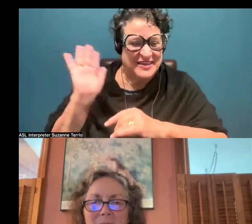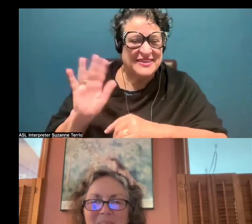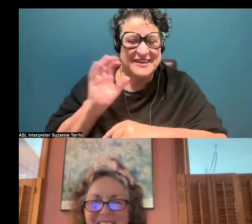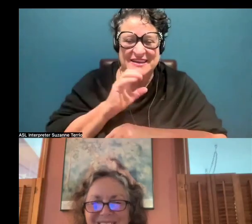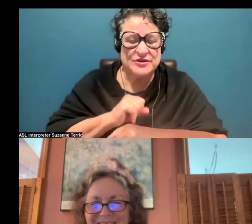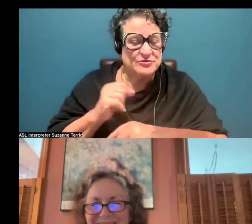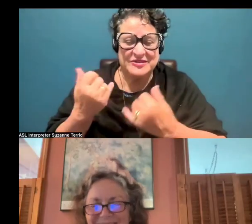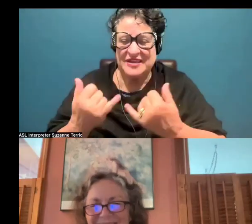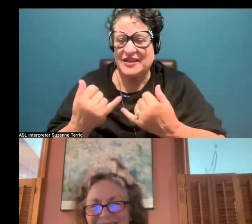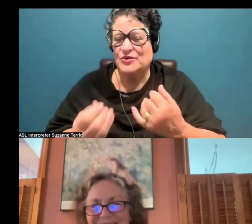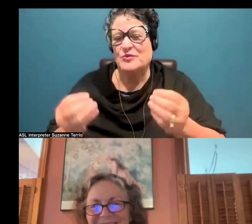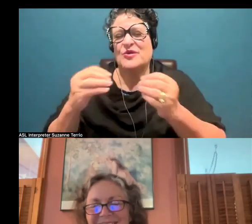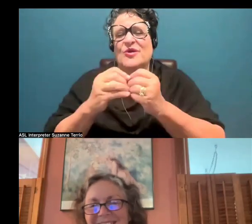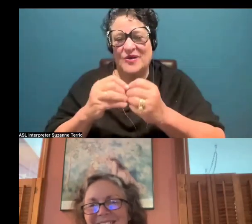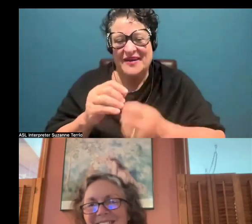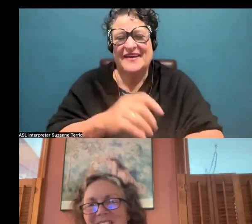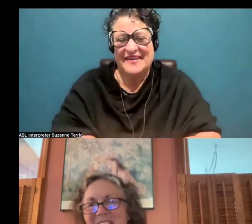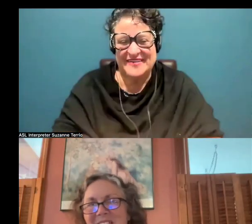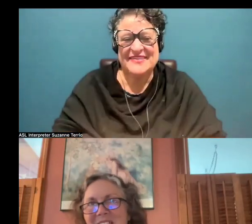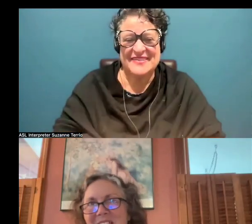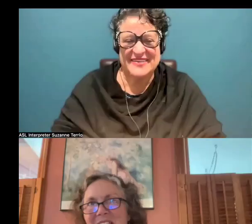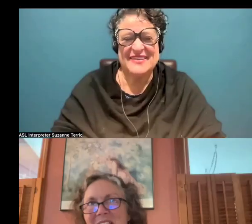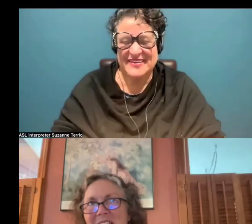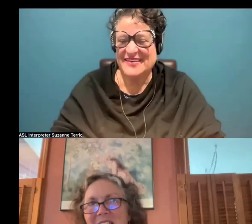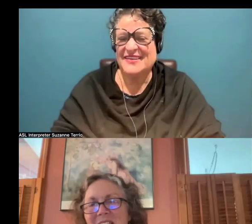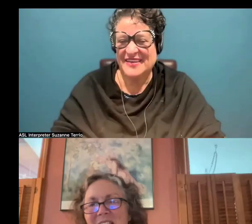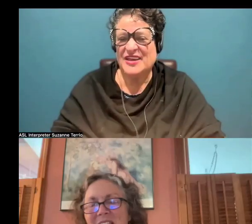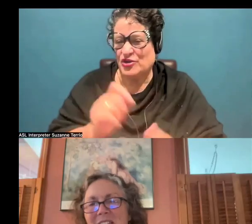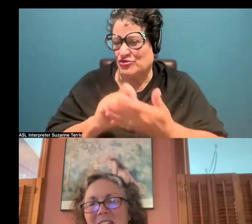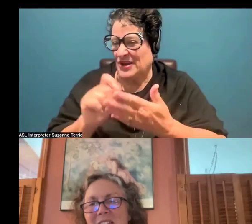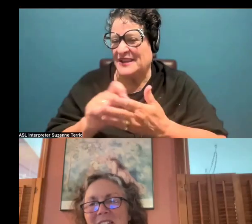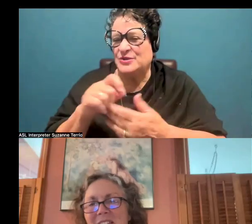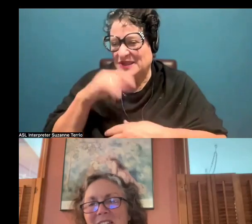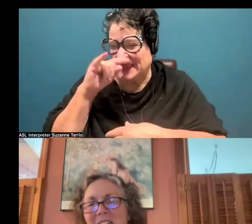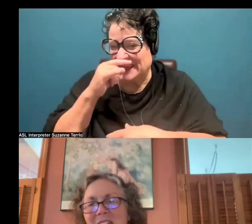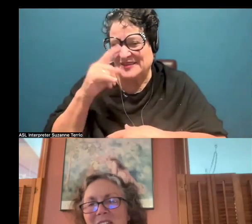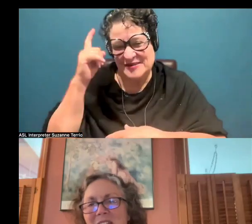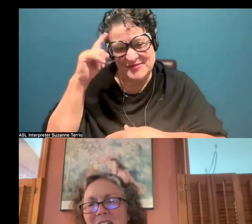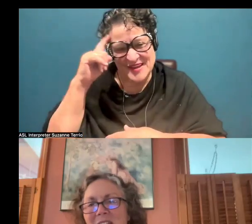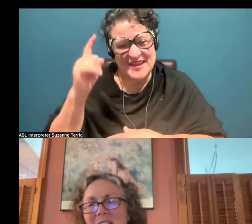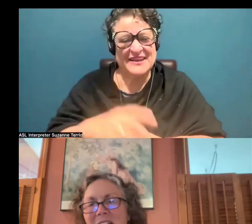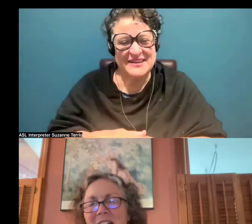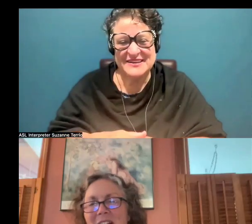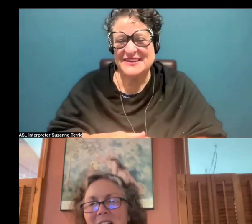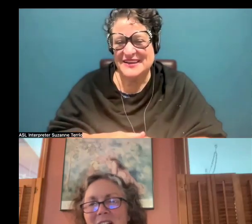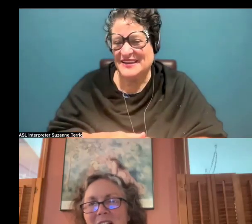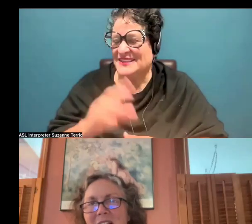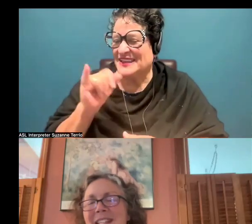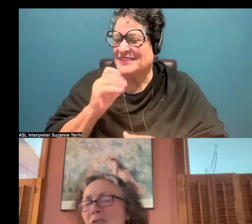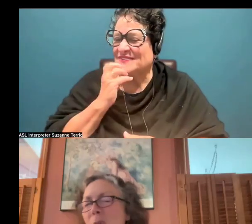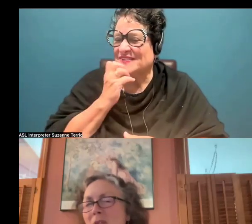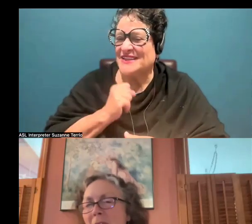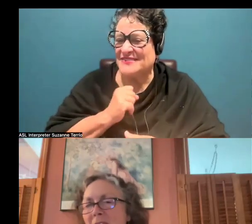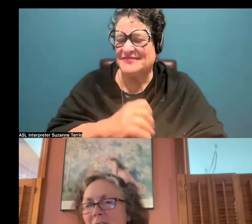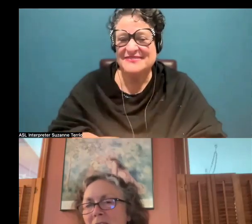many more mm, now, mm. um, really written with kids in mind. And I think that's just so valuable.